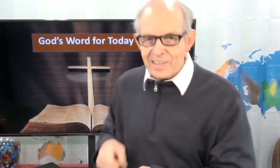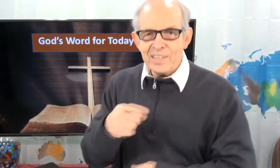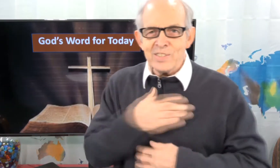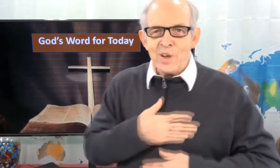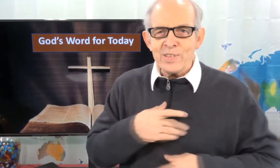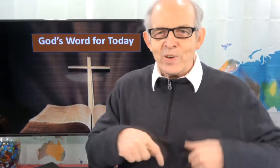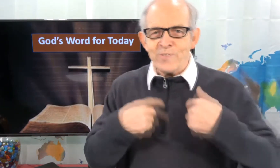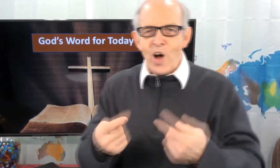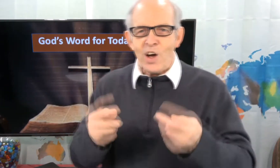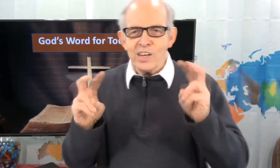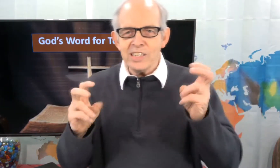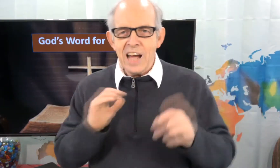You saw so far